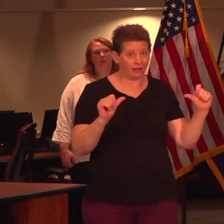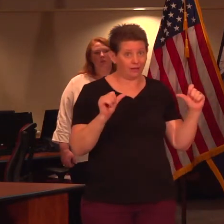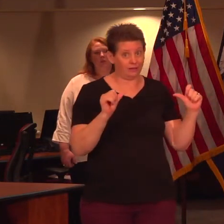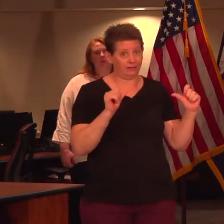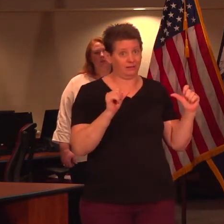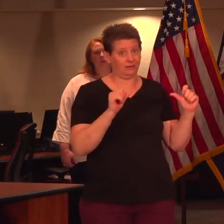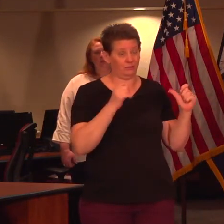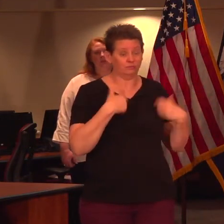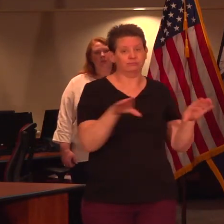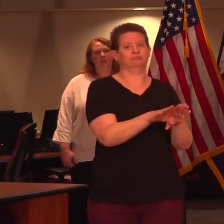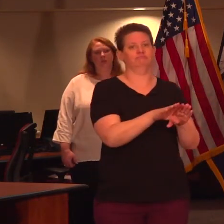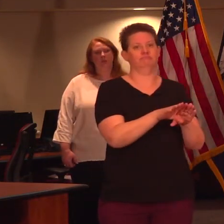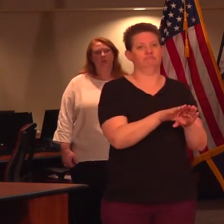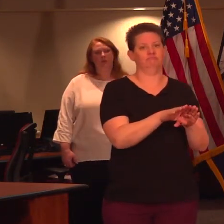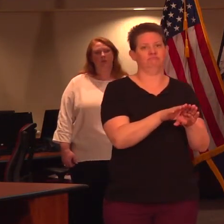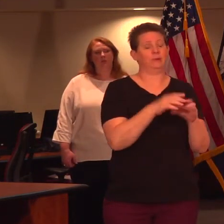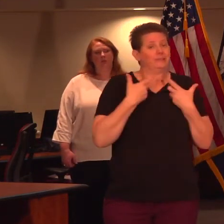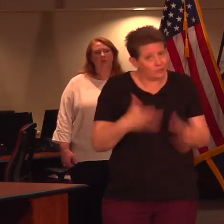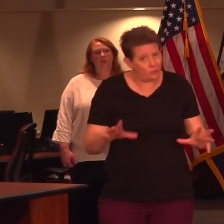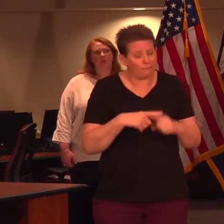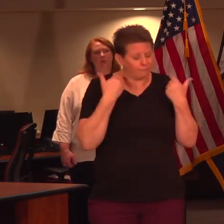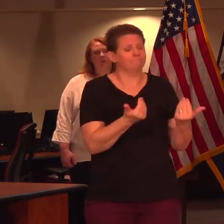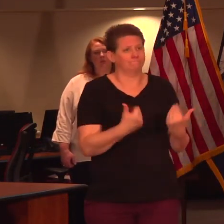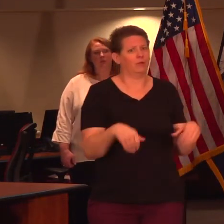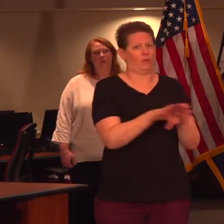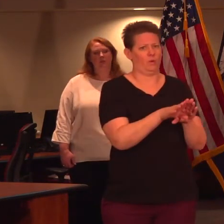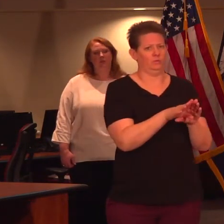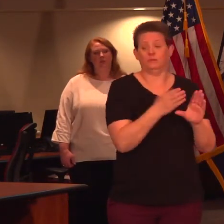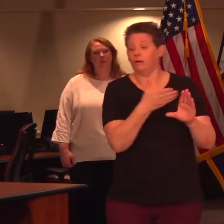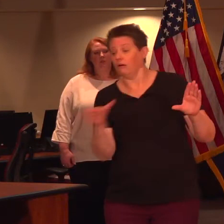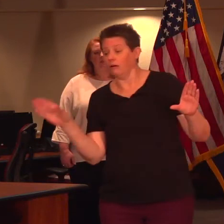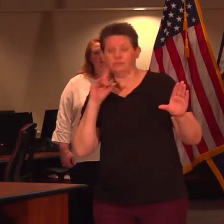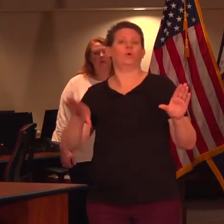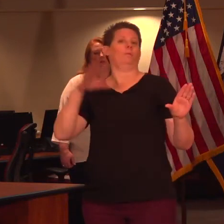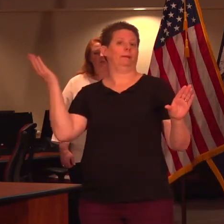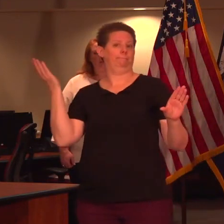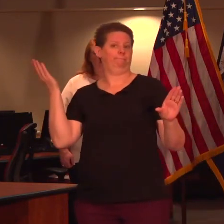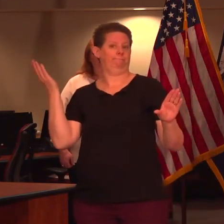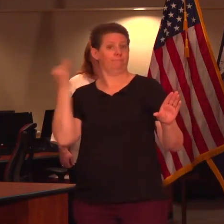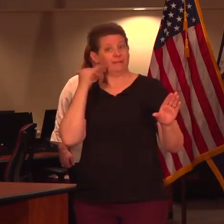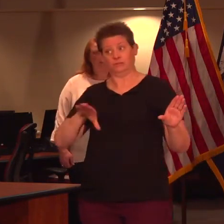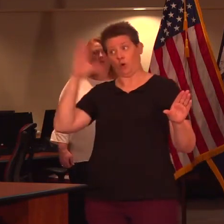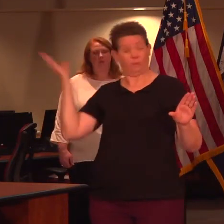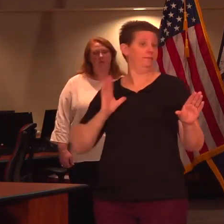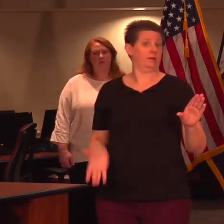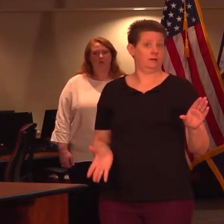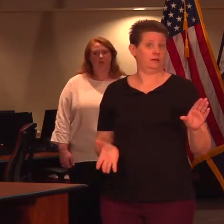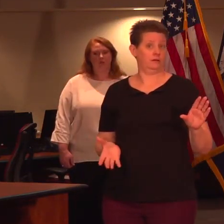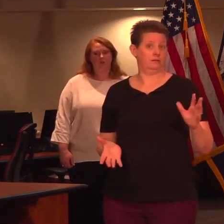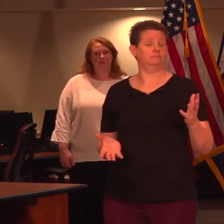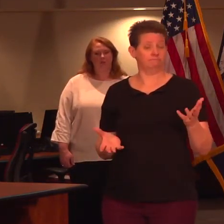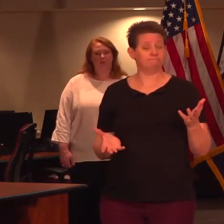that we closed. Those are the ones. Everything else is still open. If it's open, it's open. And